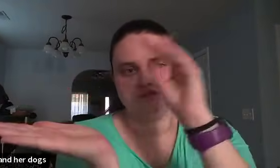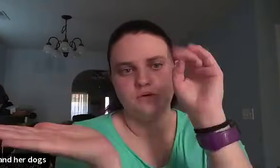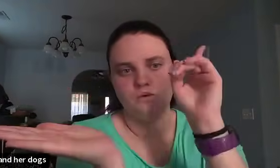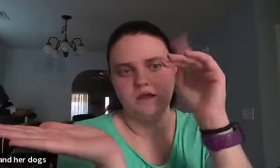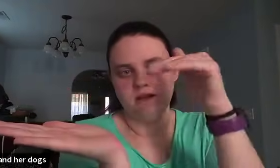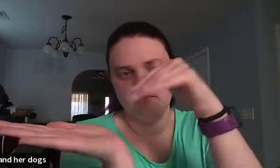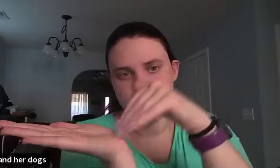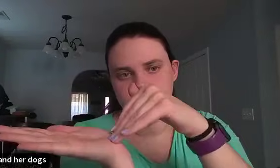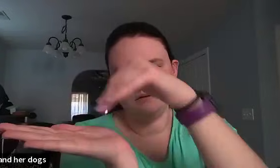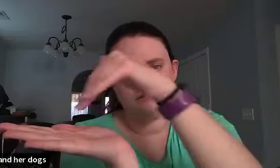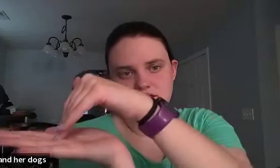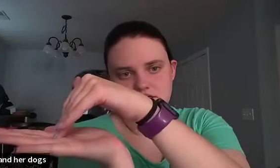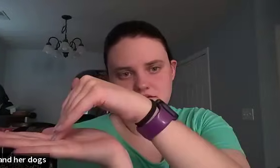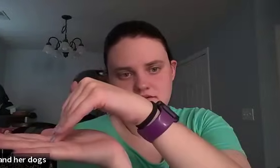So 1,000,000.